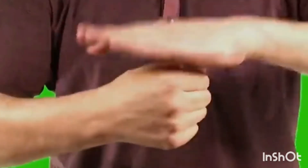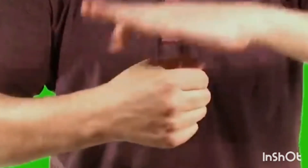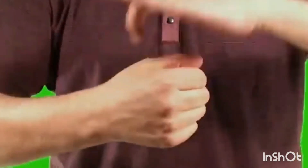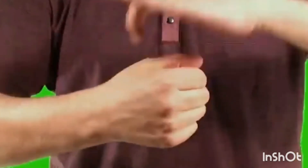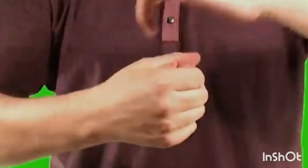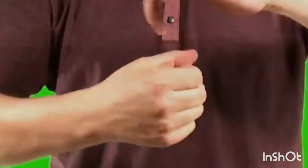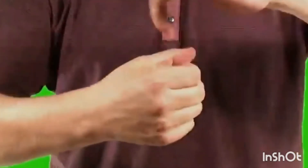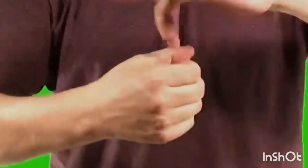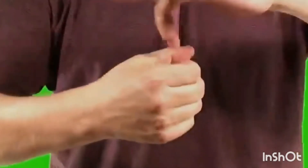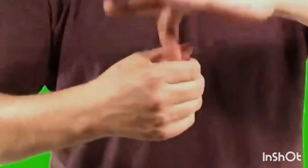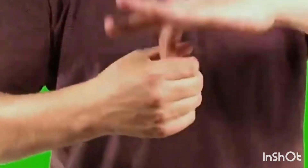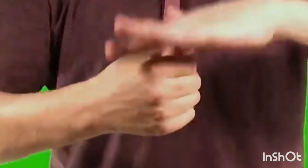In.